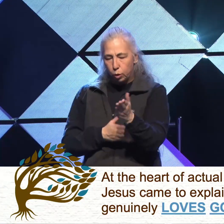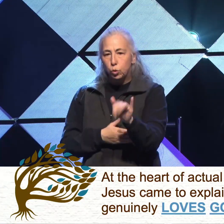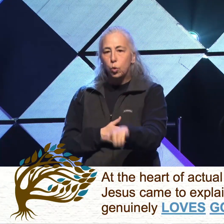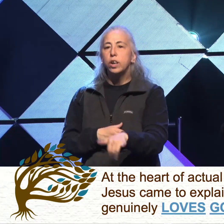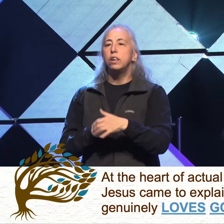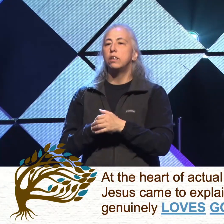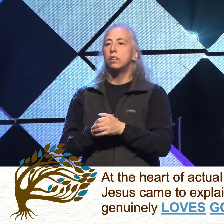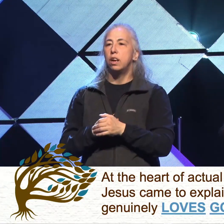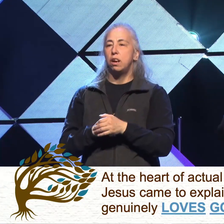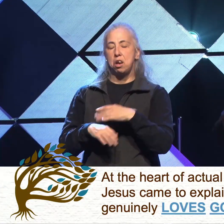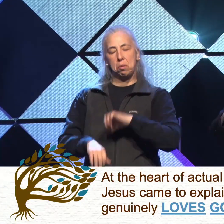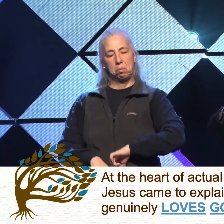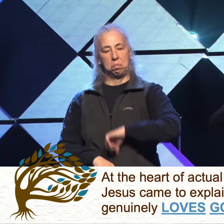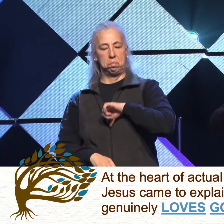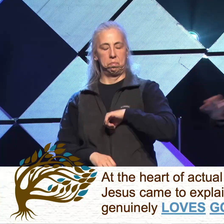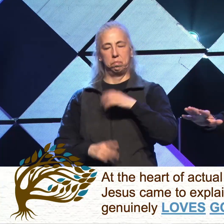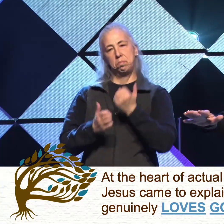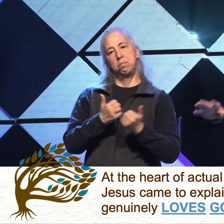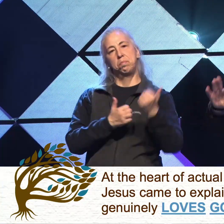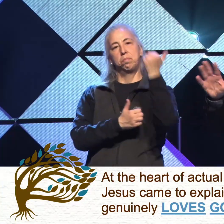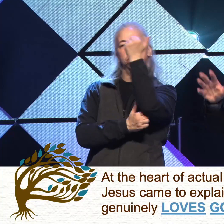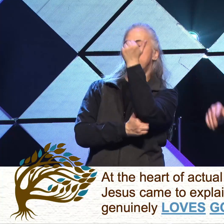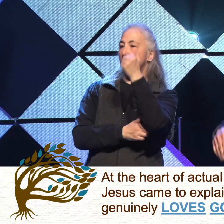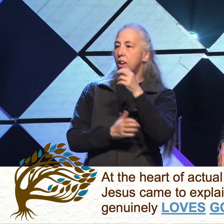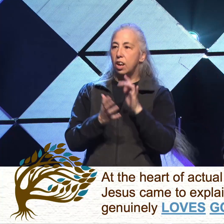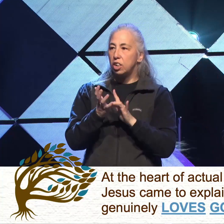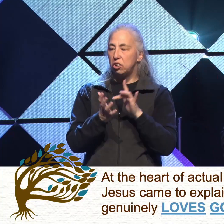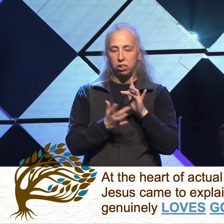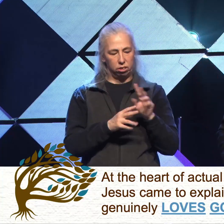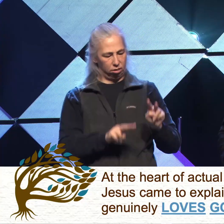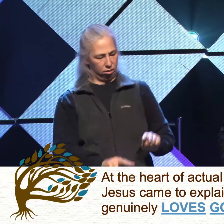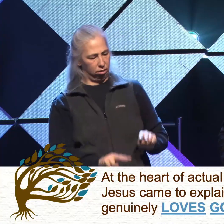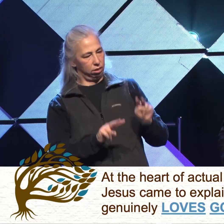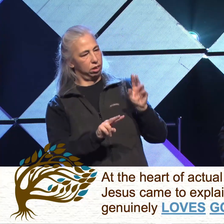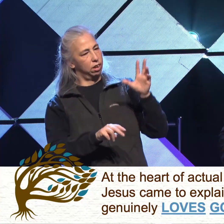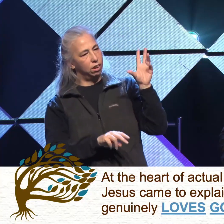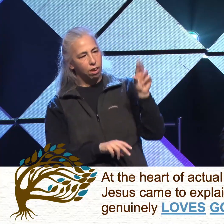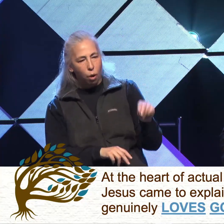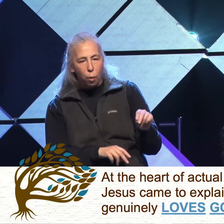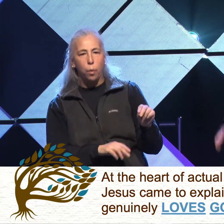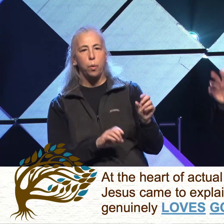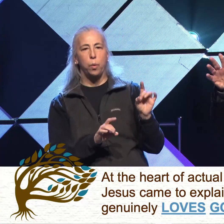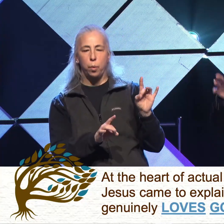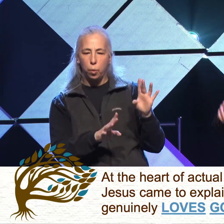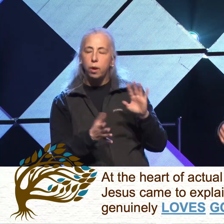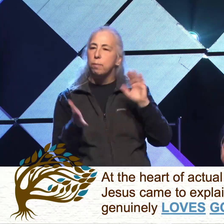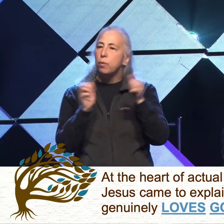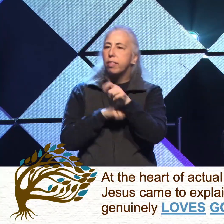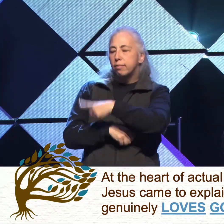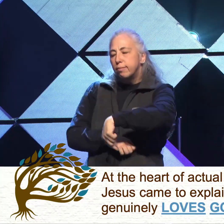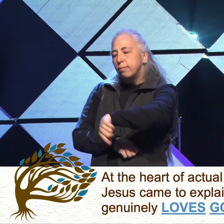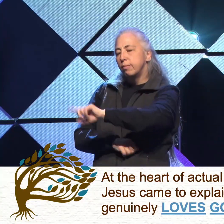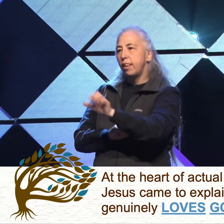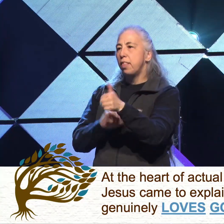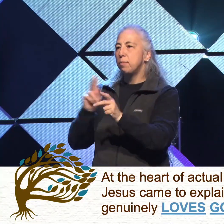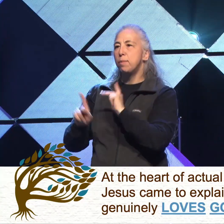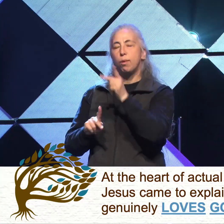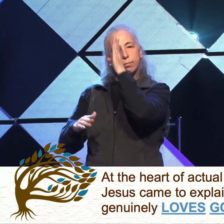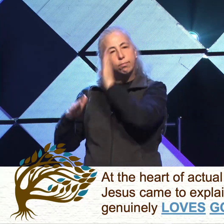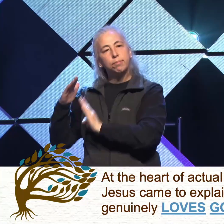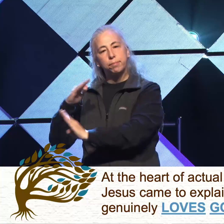drew sharper criticism from Jesus than just about anything. And here's something important to